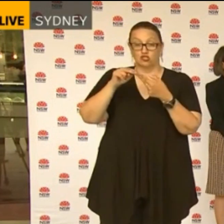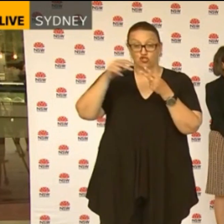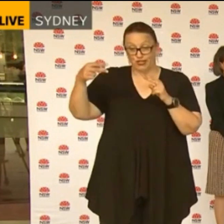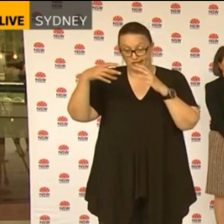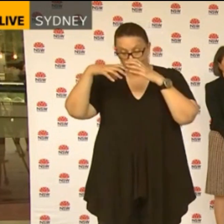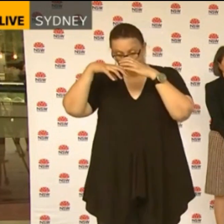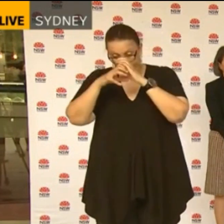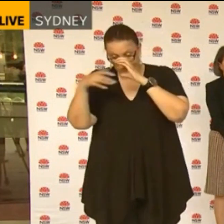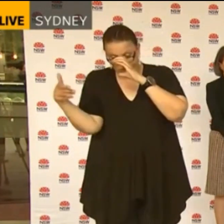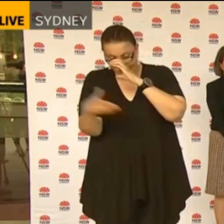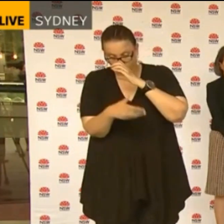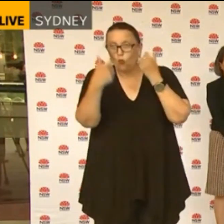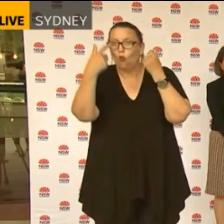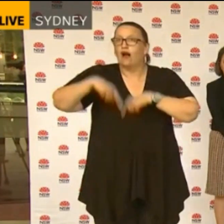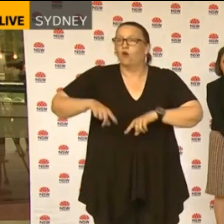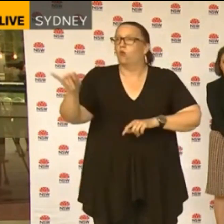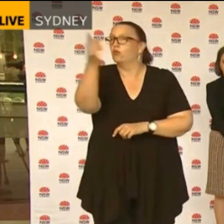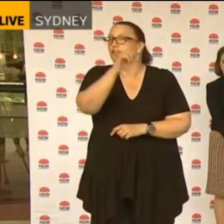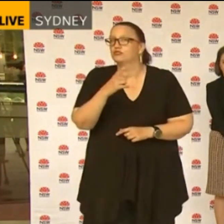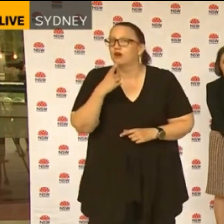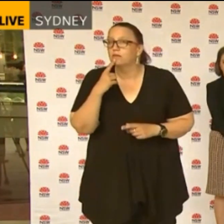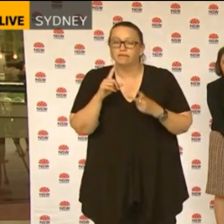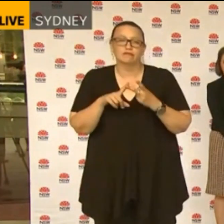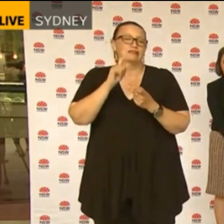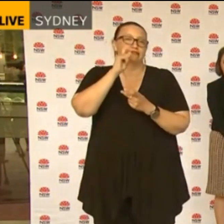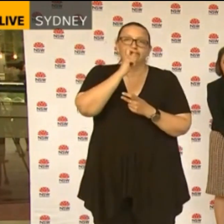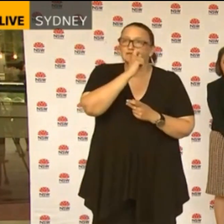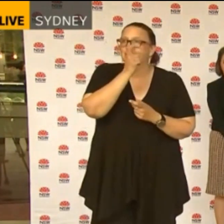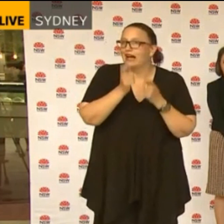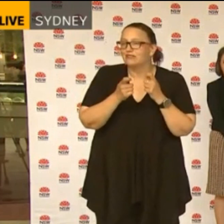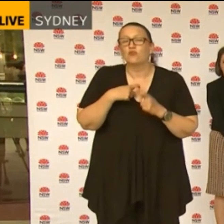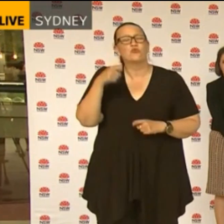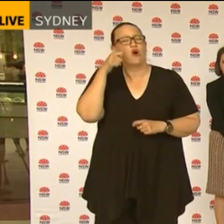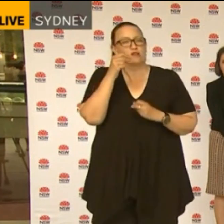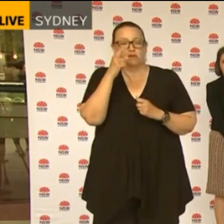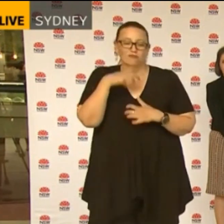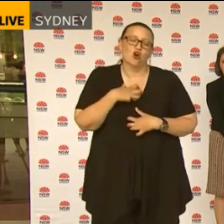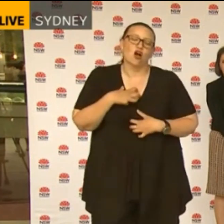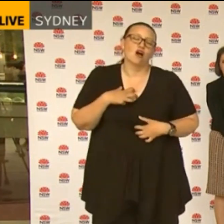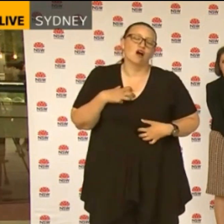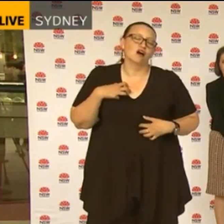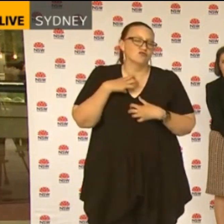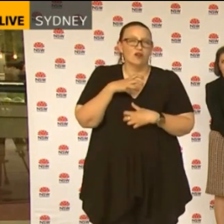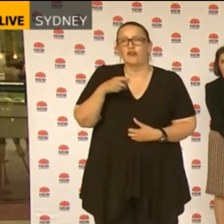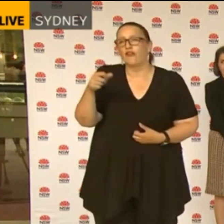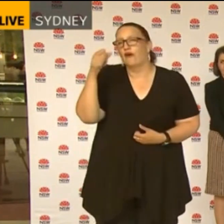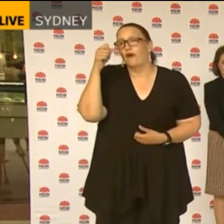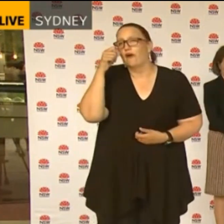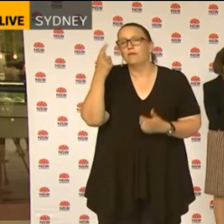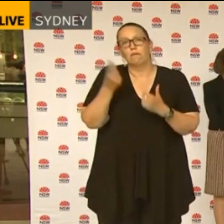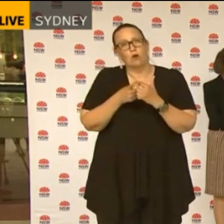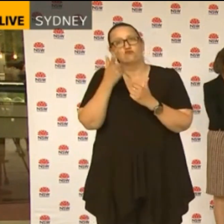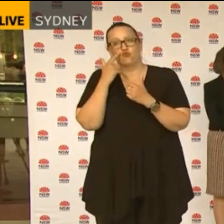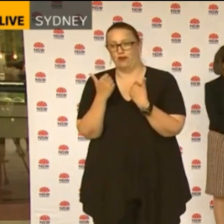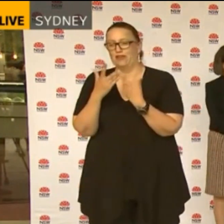leave. But I know New South Wales Health is trying to move as quickly as possible. That's frustrating for some people who are in quarantine, but we are trying to care